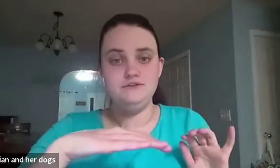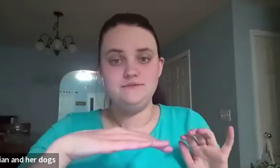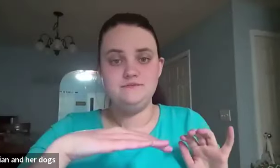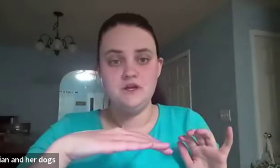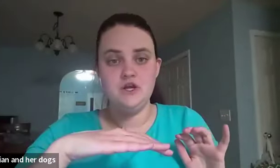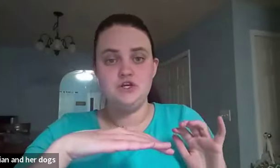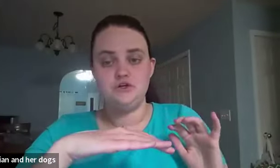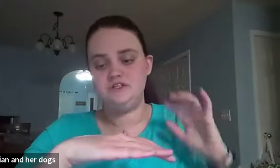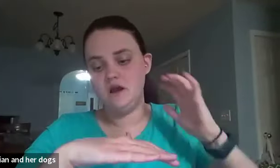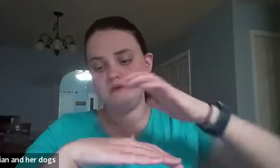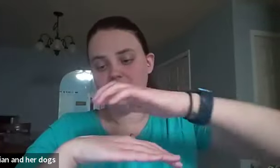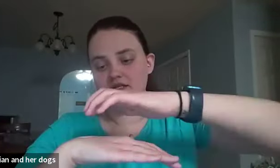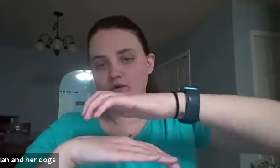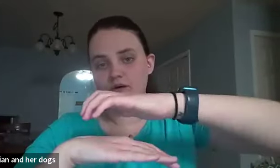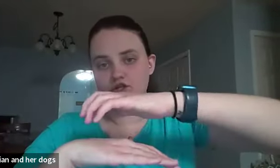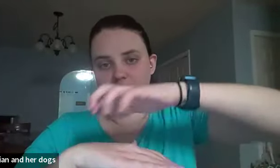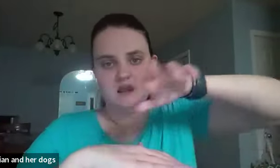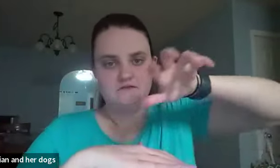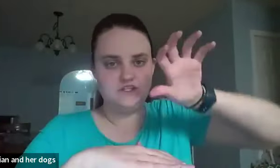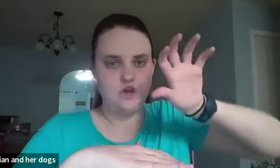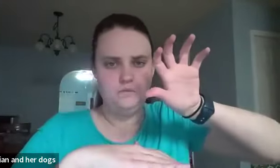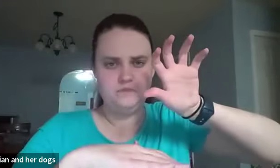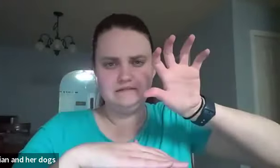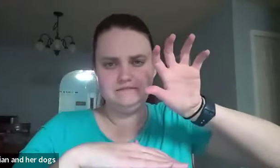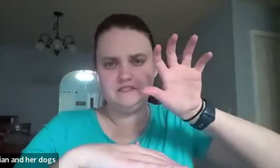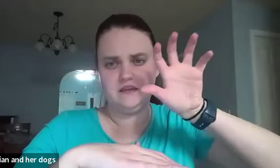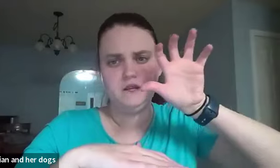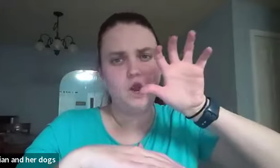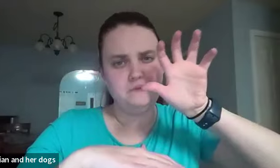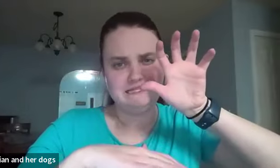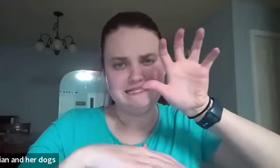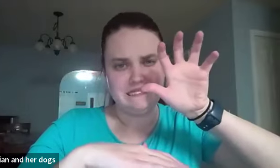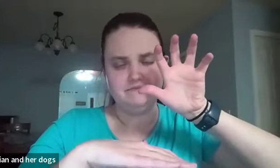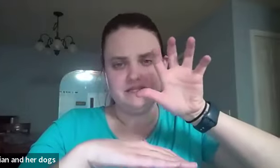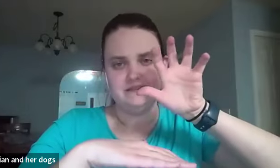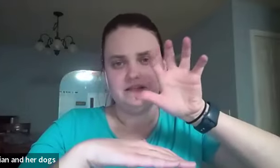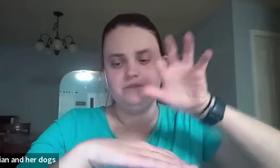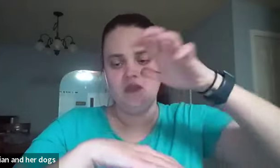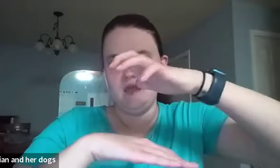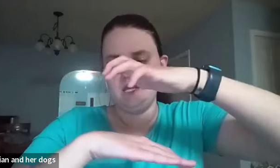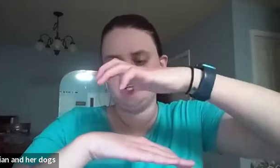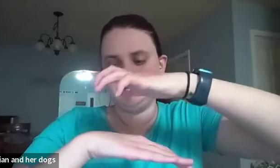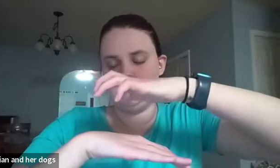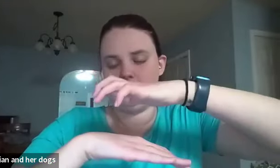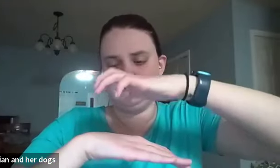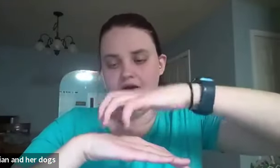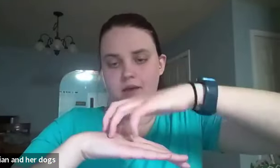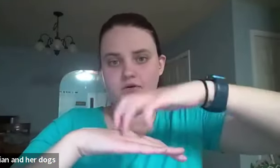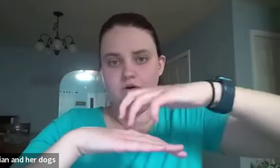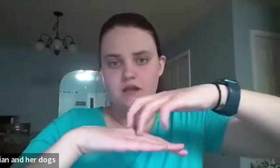out. Your dominant is going to kind of have this open, it's like a very open C, basically. And you're going to tap as